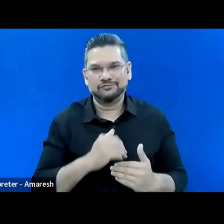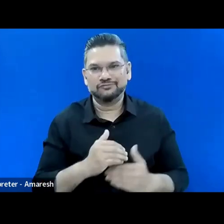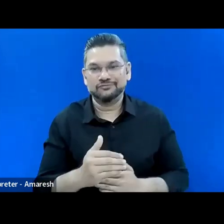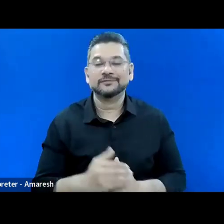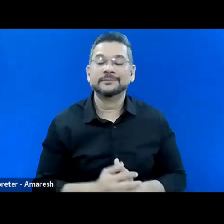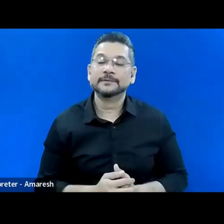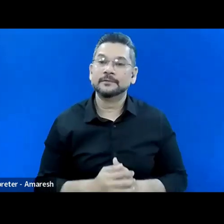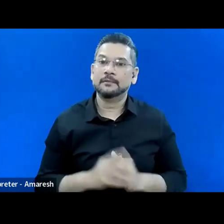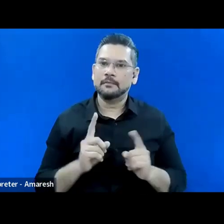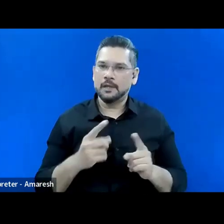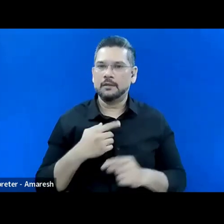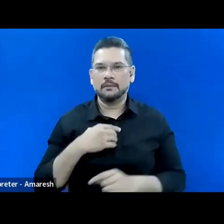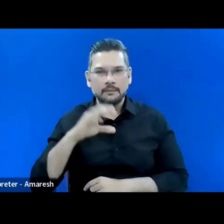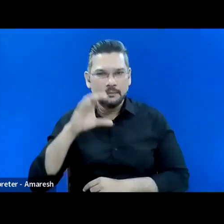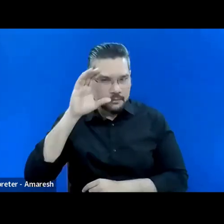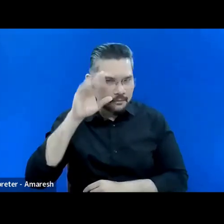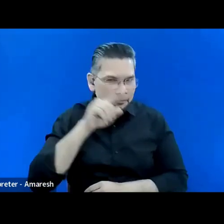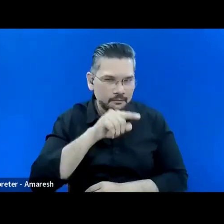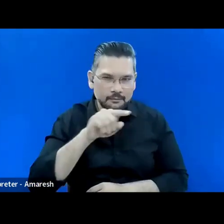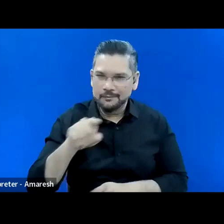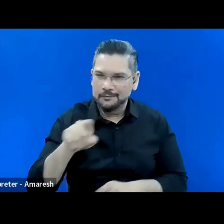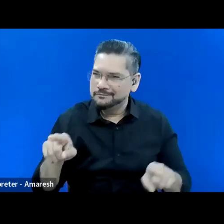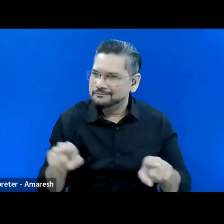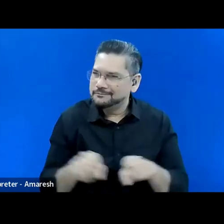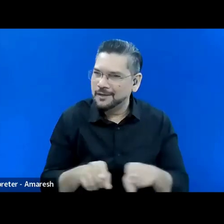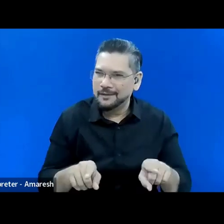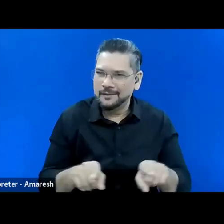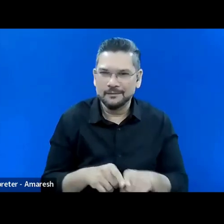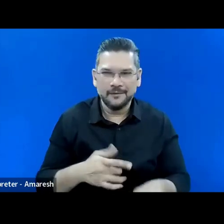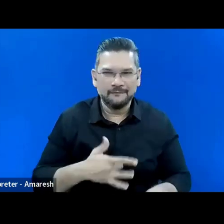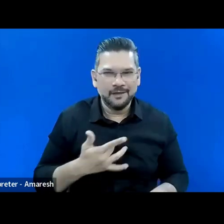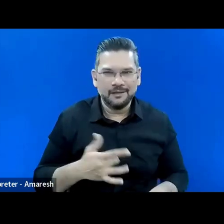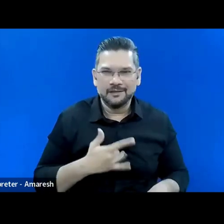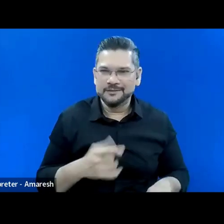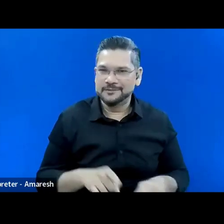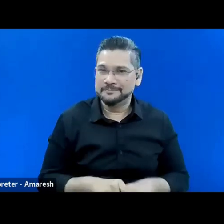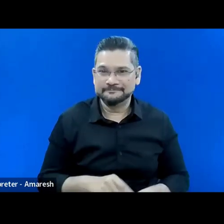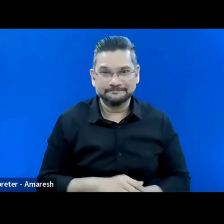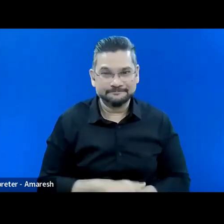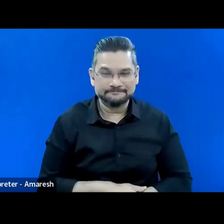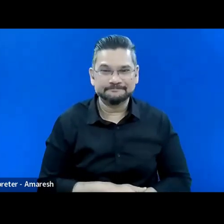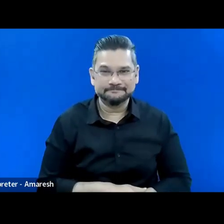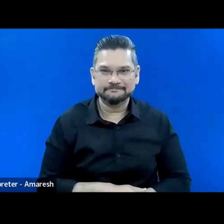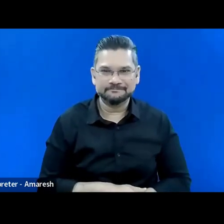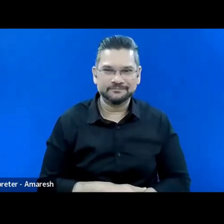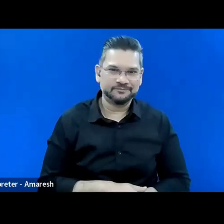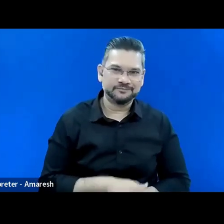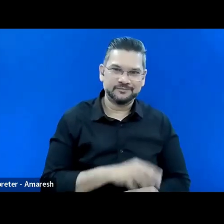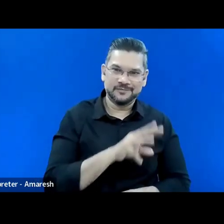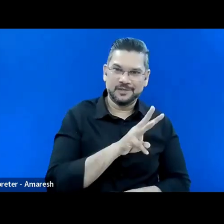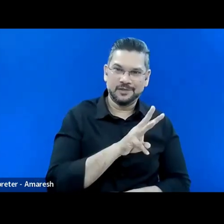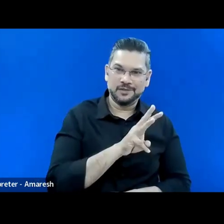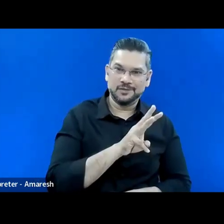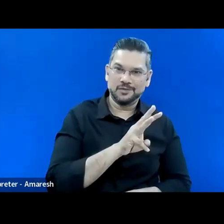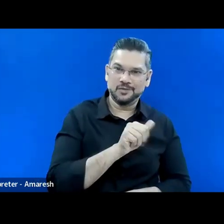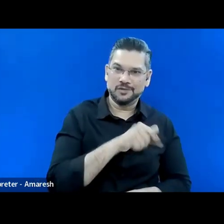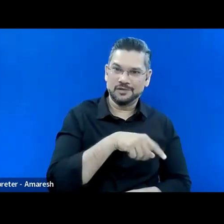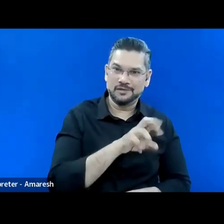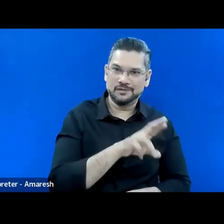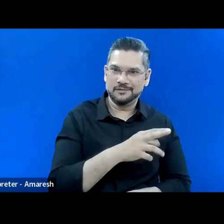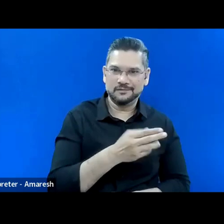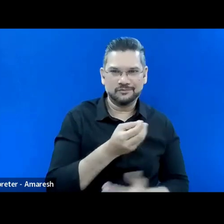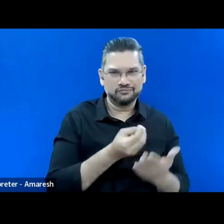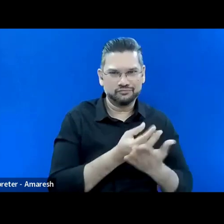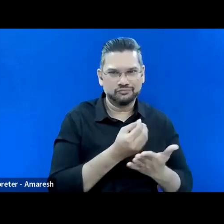something that resonated with me. Briefly, Wakar has already introduced this, that at IDA, we've